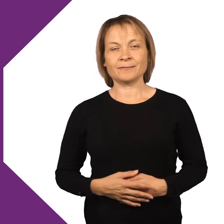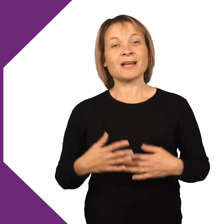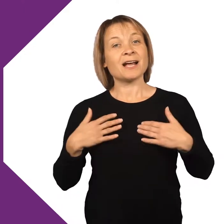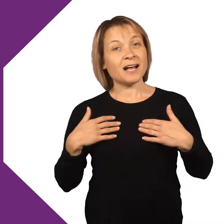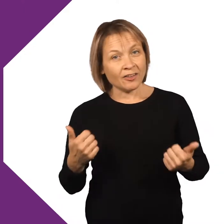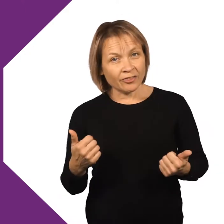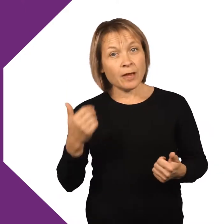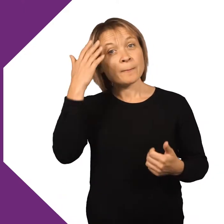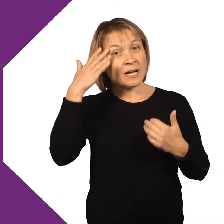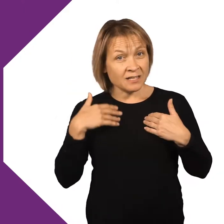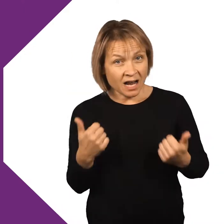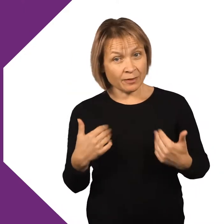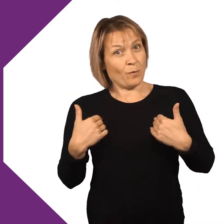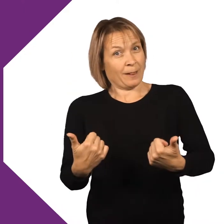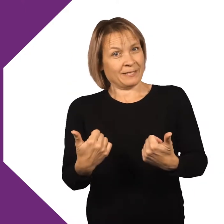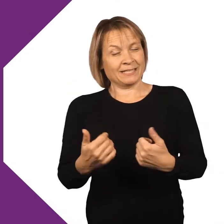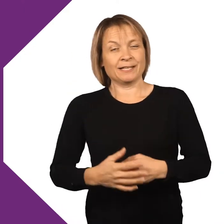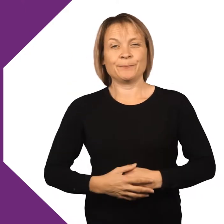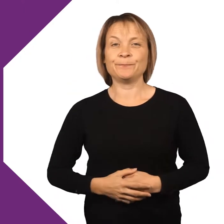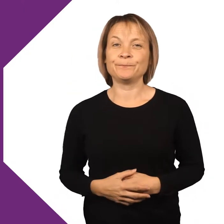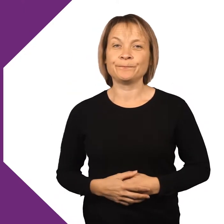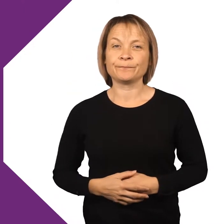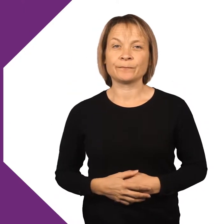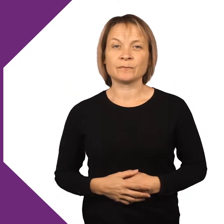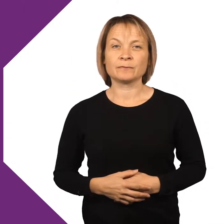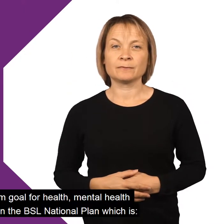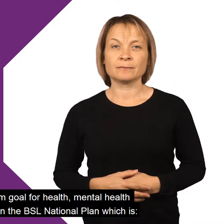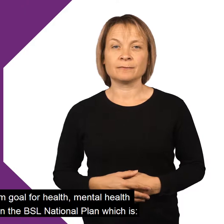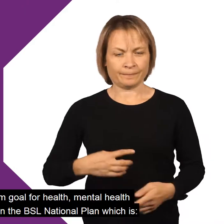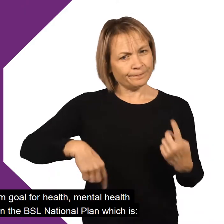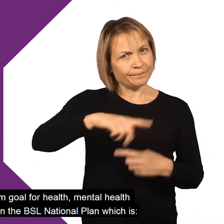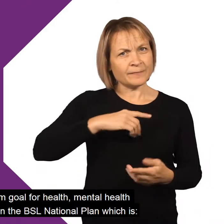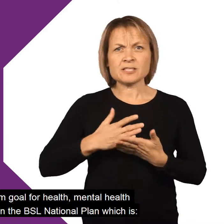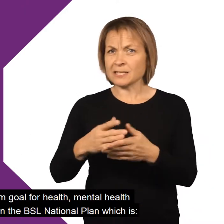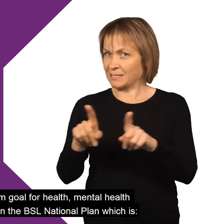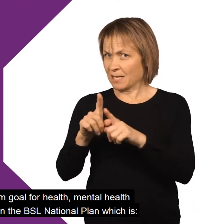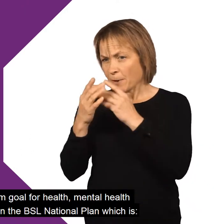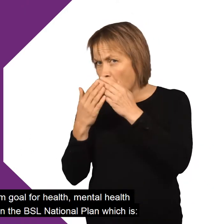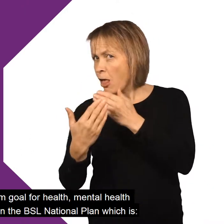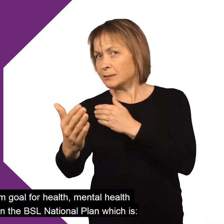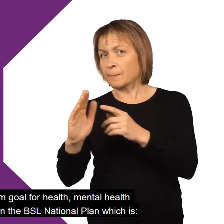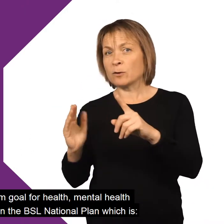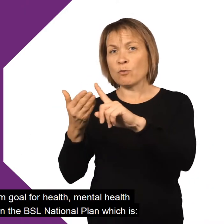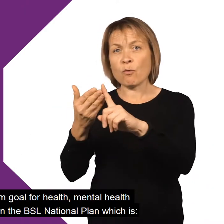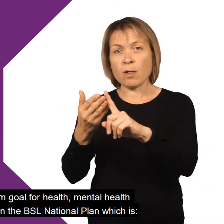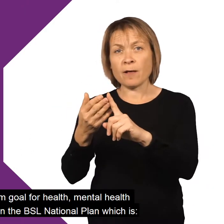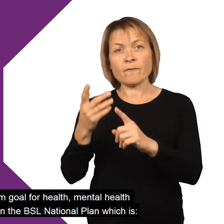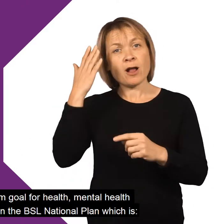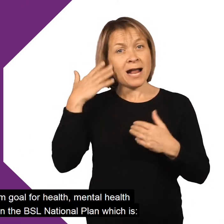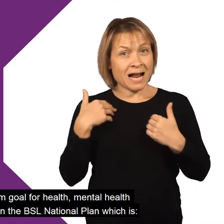Health, Mental Health and Wellbeing We share the long-term goal for health,